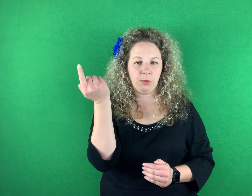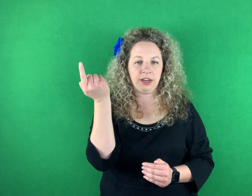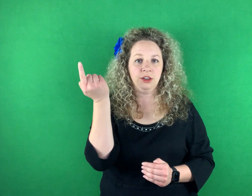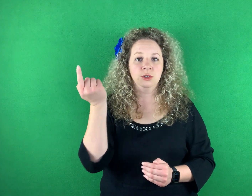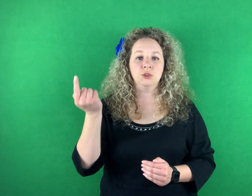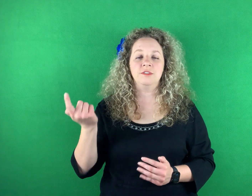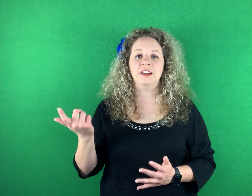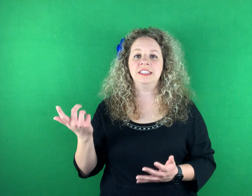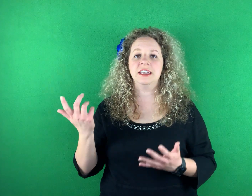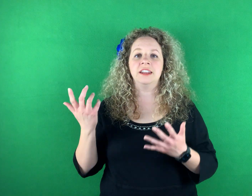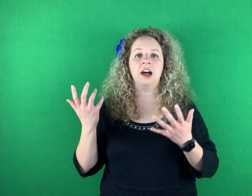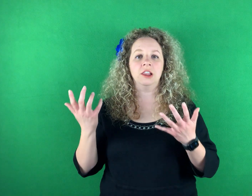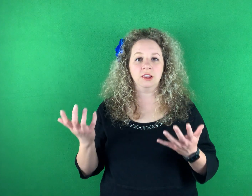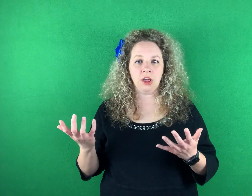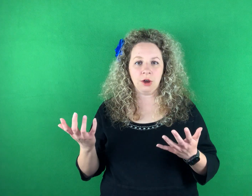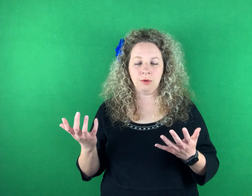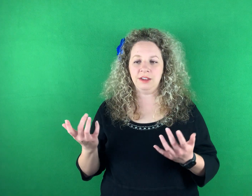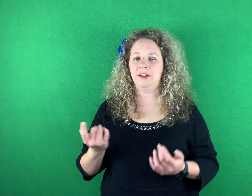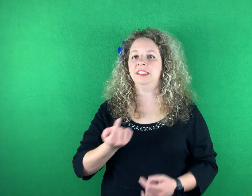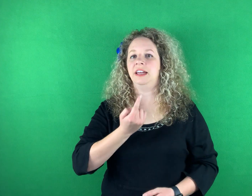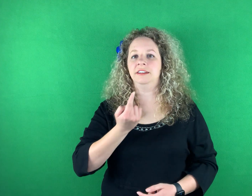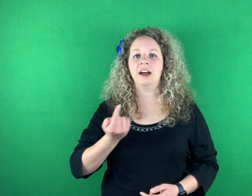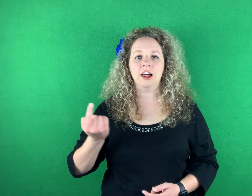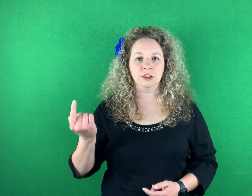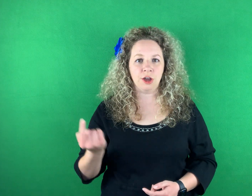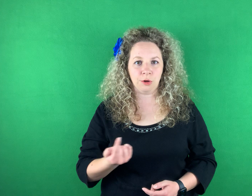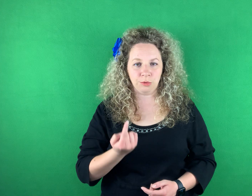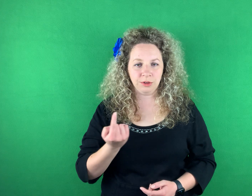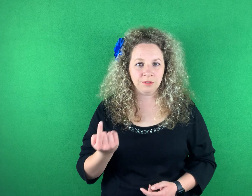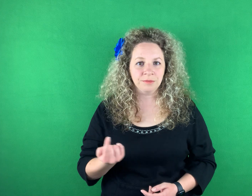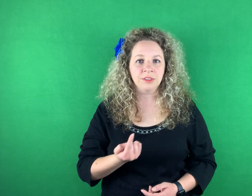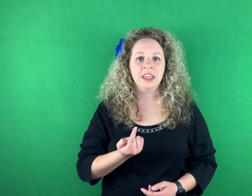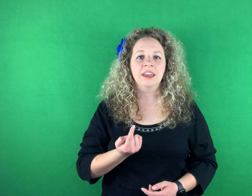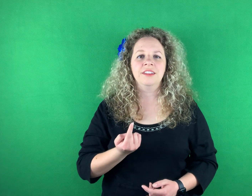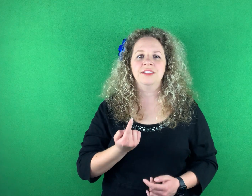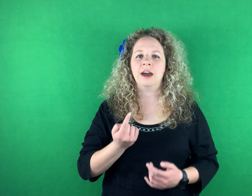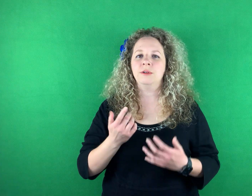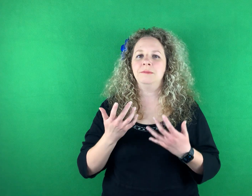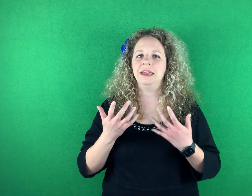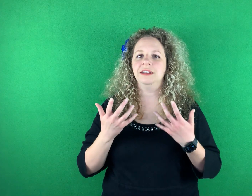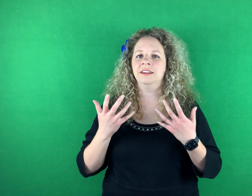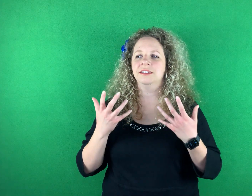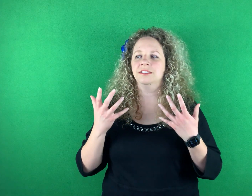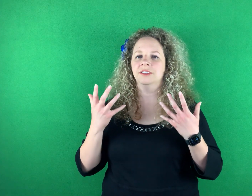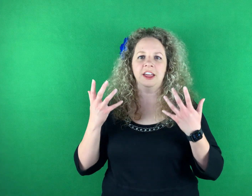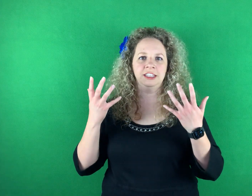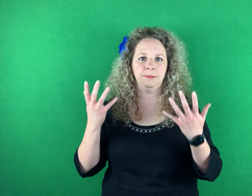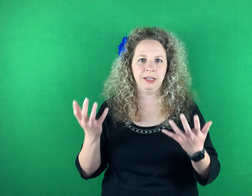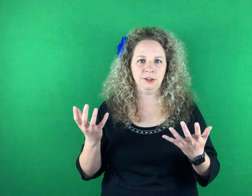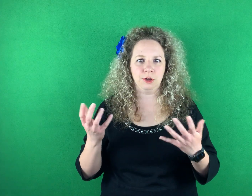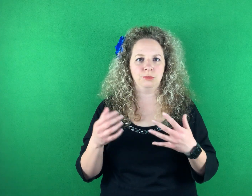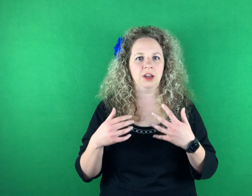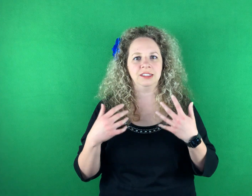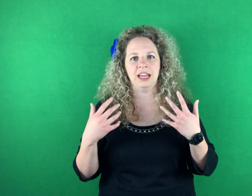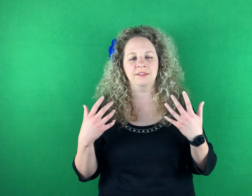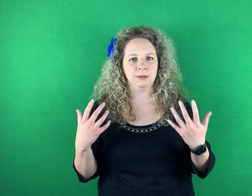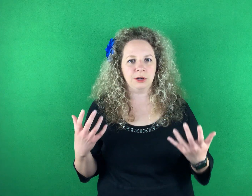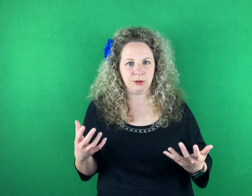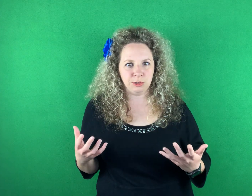one. So if I said alone, if I signed alone, that would mean like to be alone, not to have someone else with